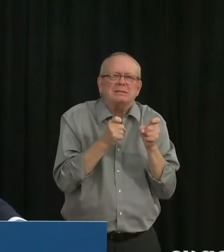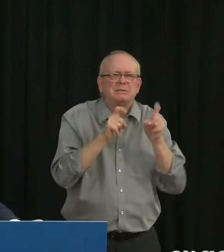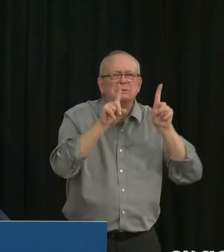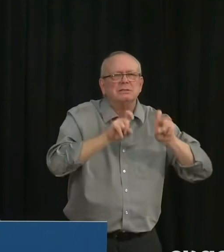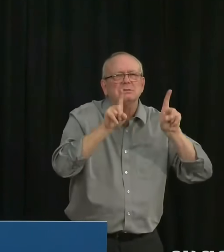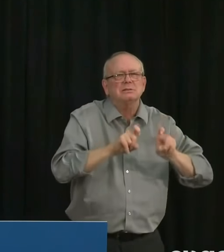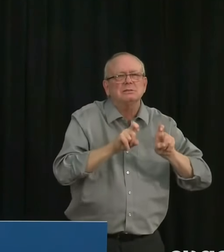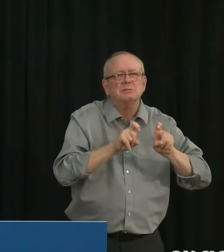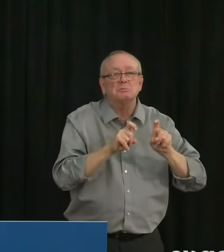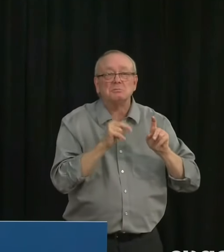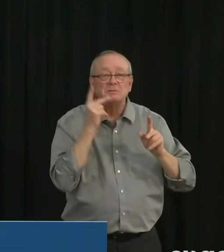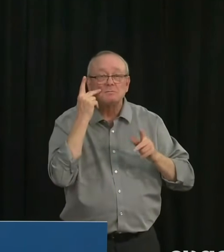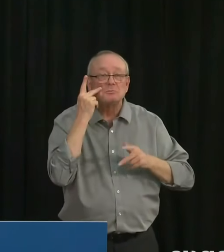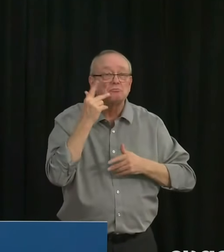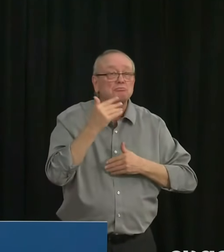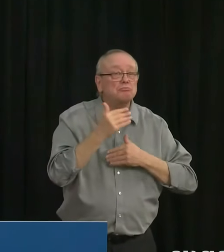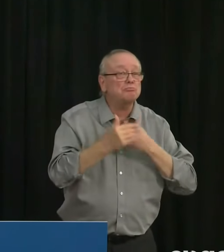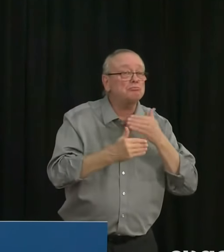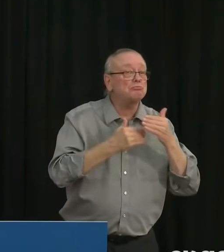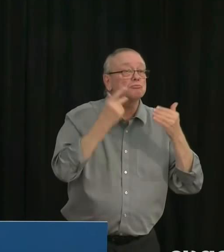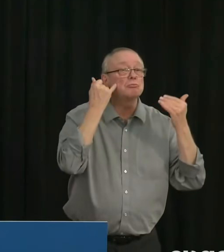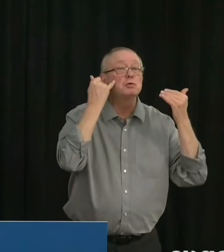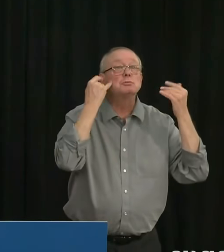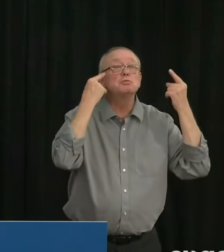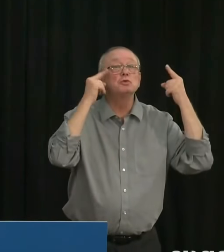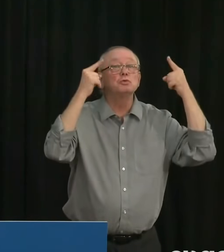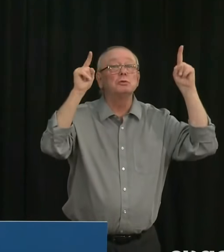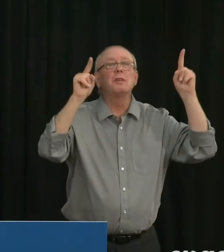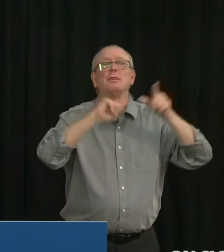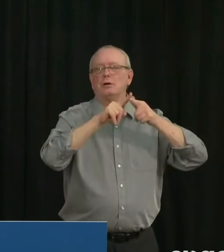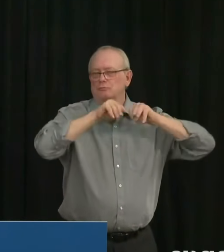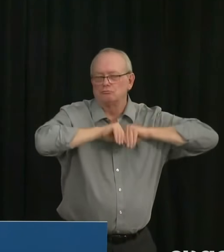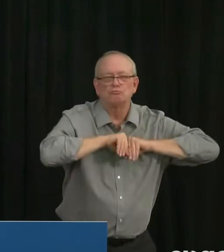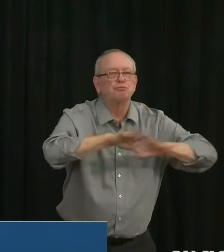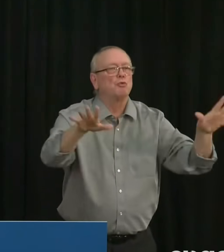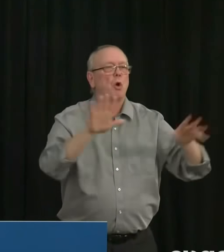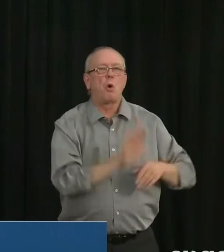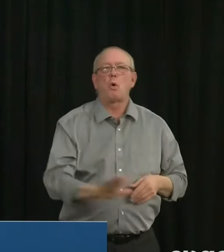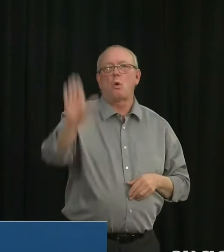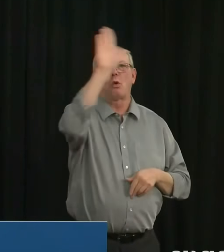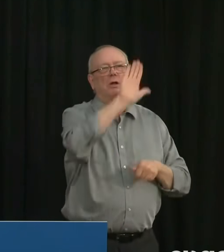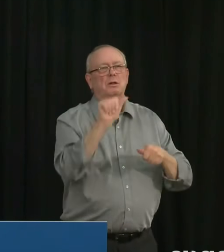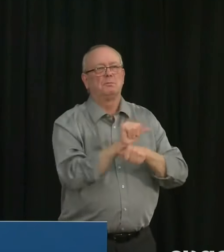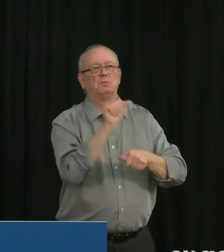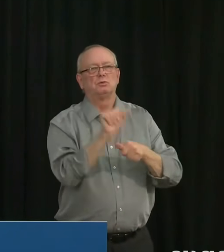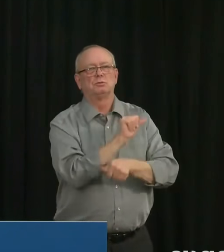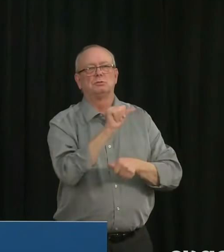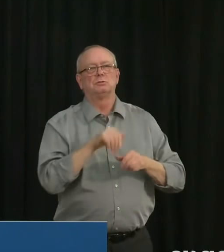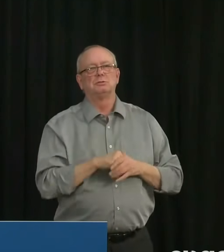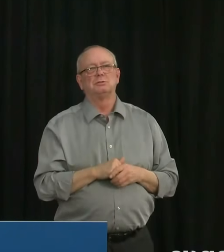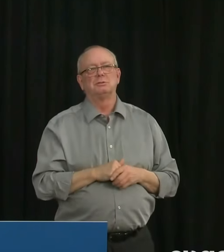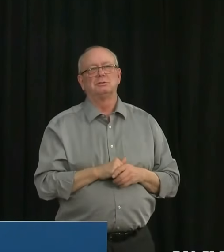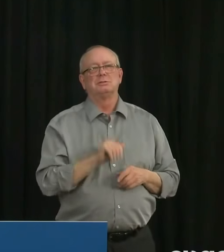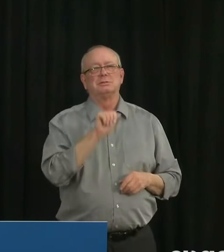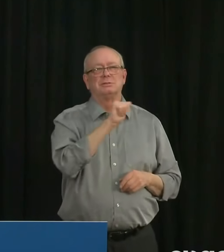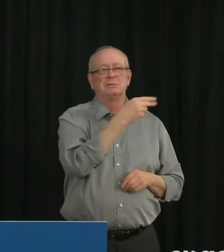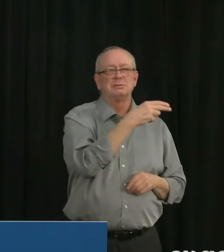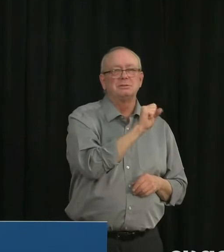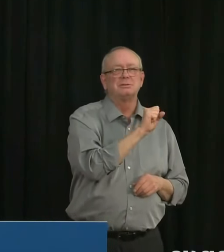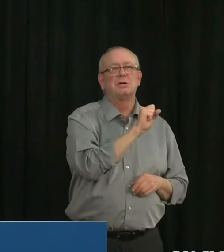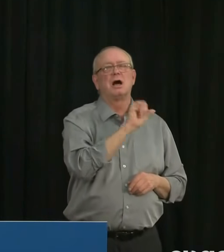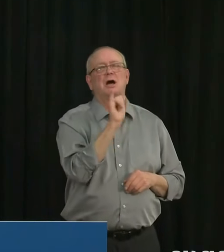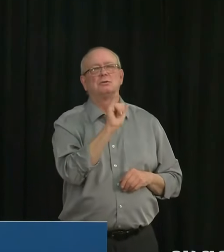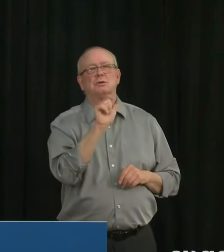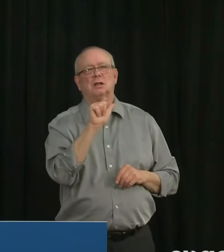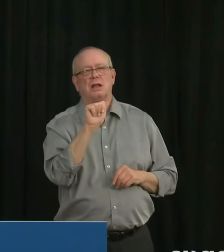widely across the province. AHS and APL are also working on expanding the use of point-of-care